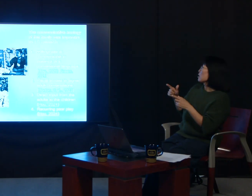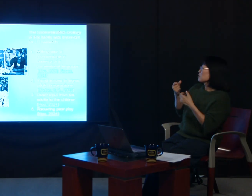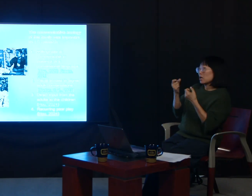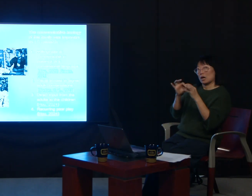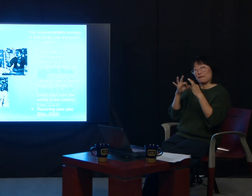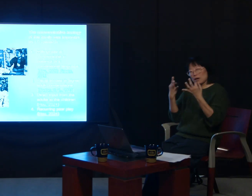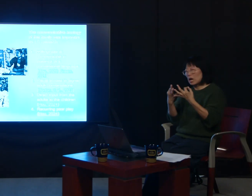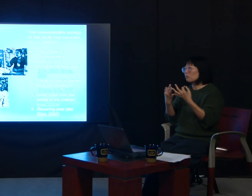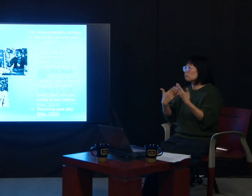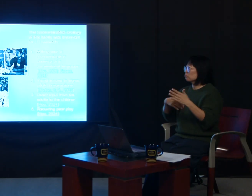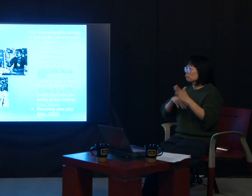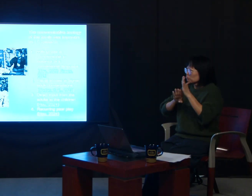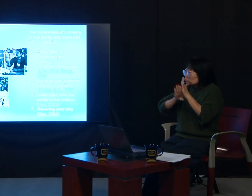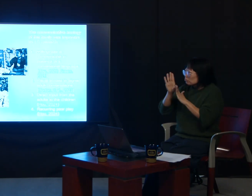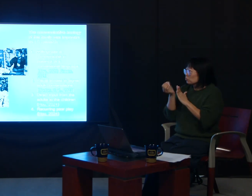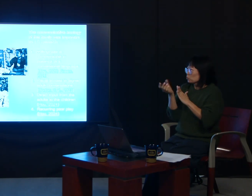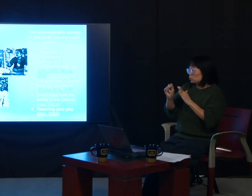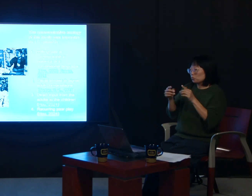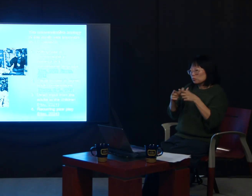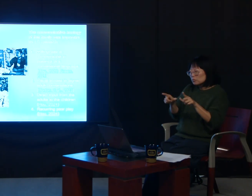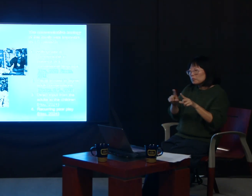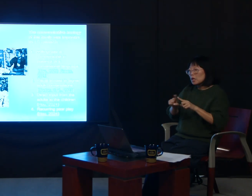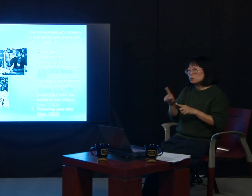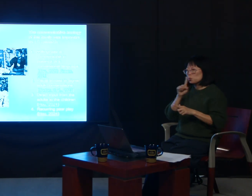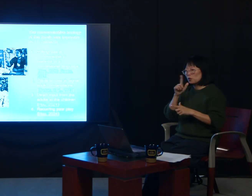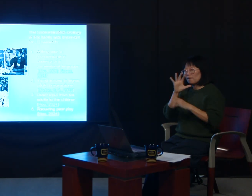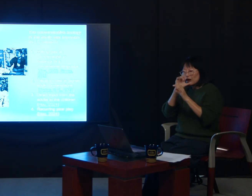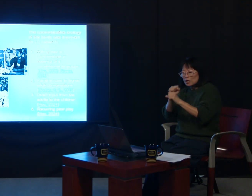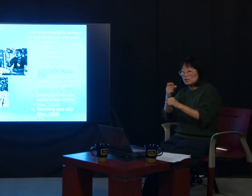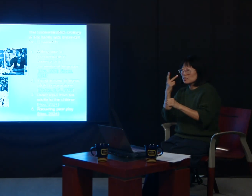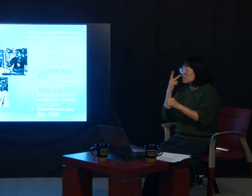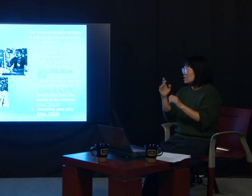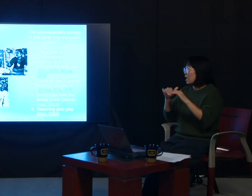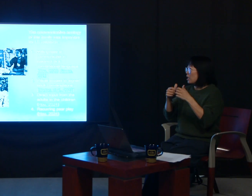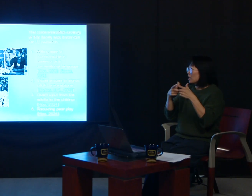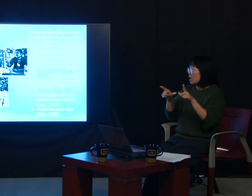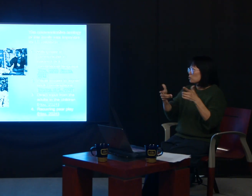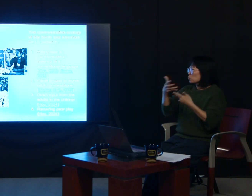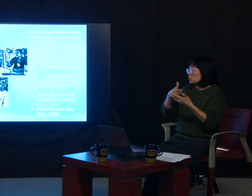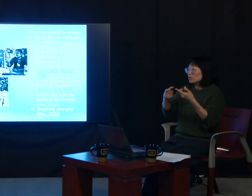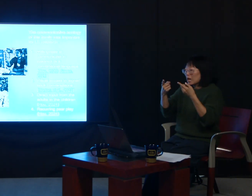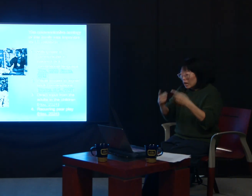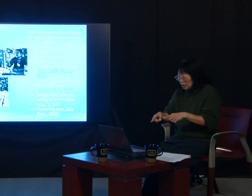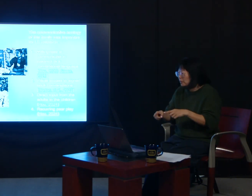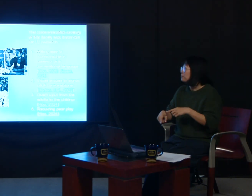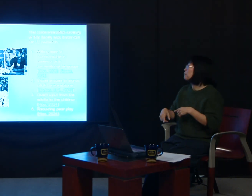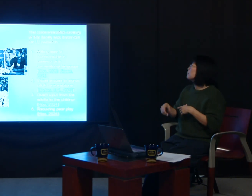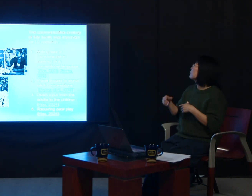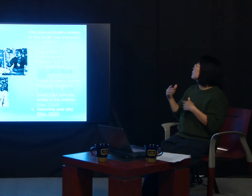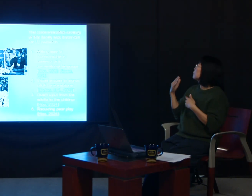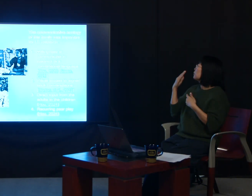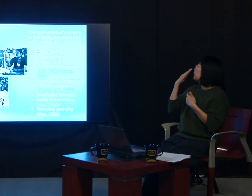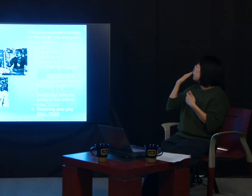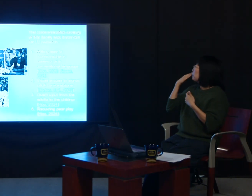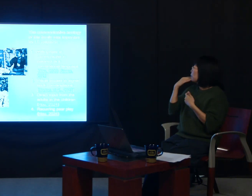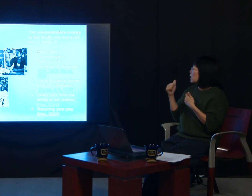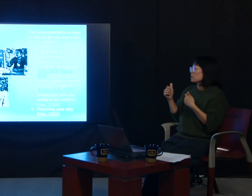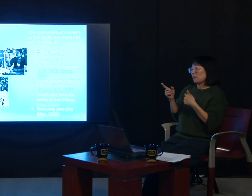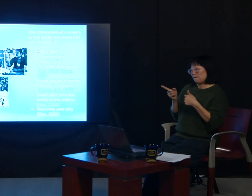The signing family has developed their own language, and it's fascinating to see how language socialization occurs.